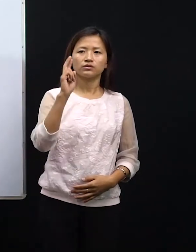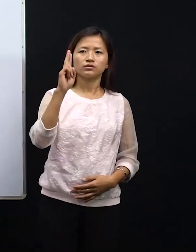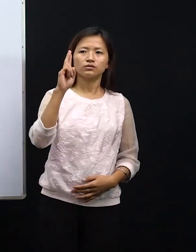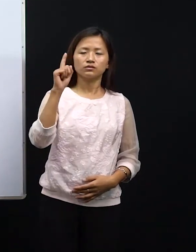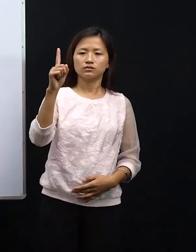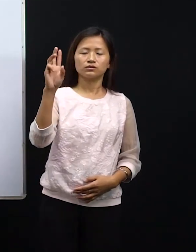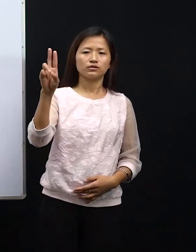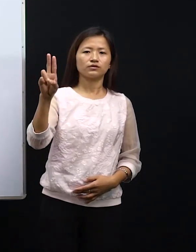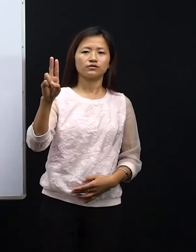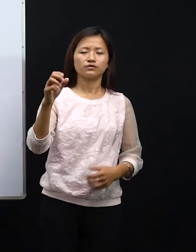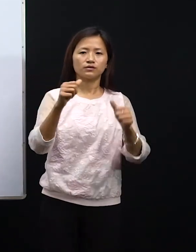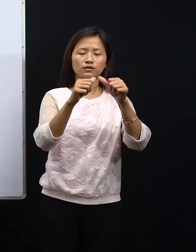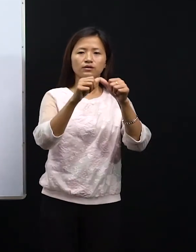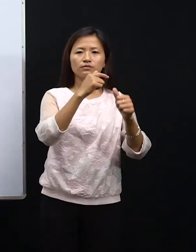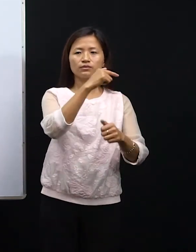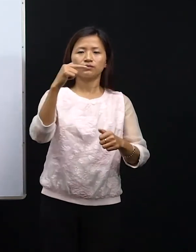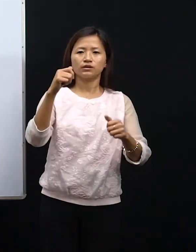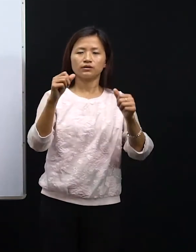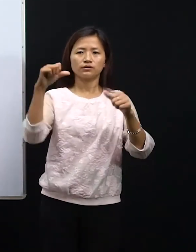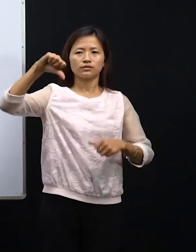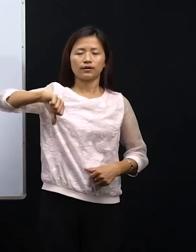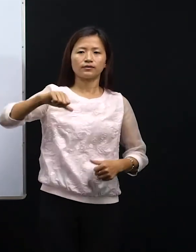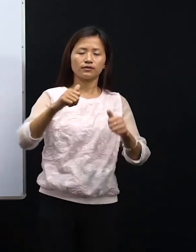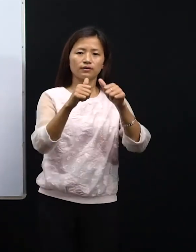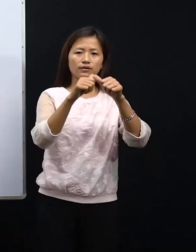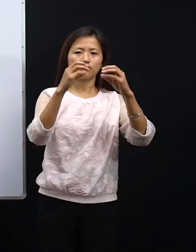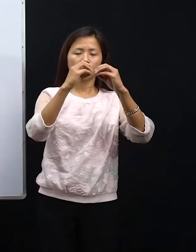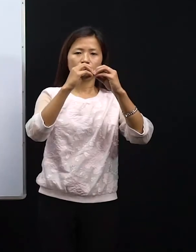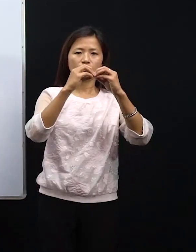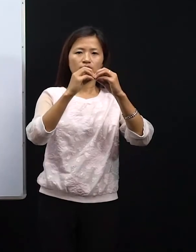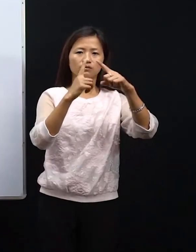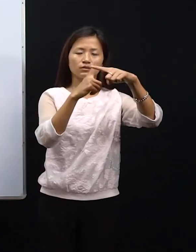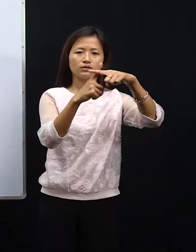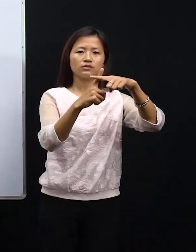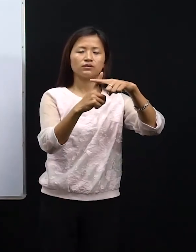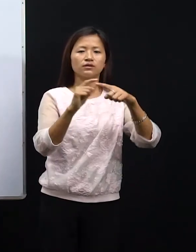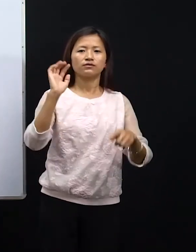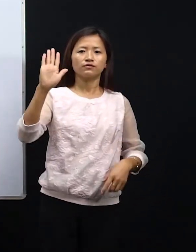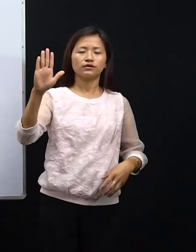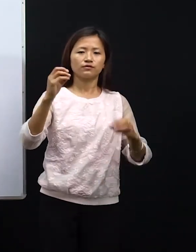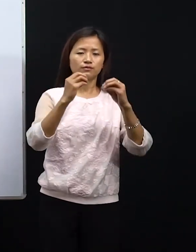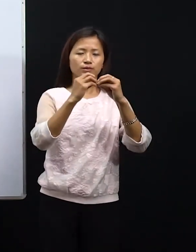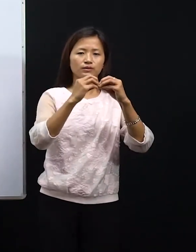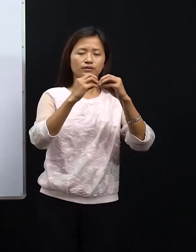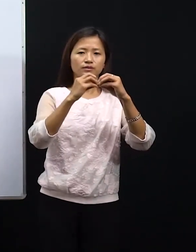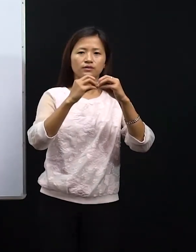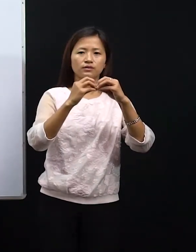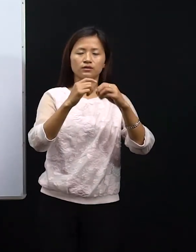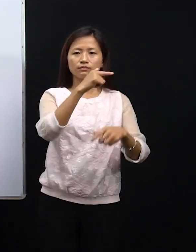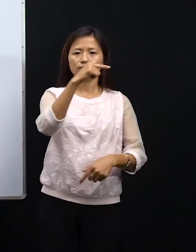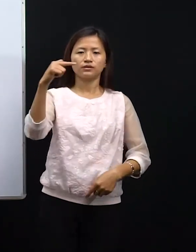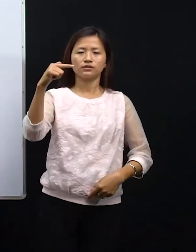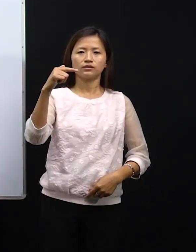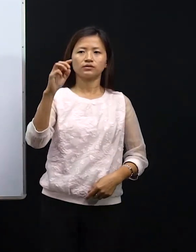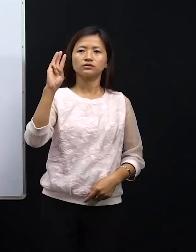12a minus 9ab plus 5b